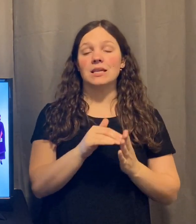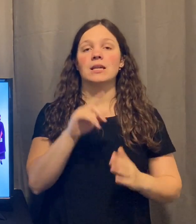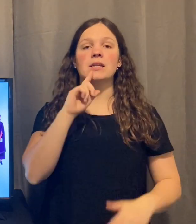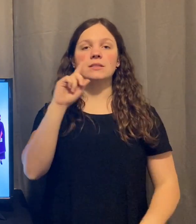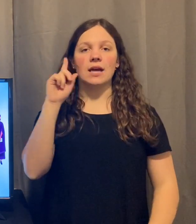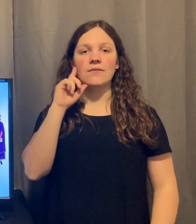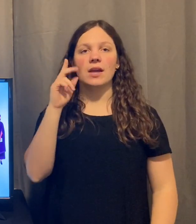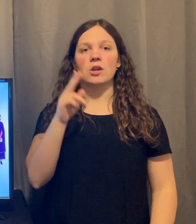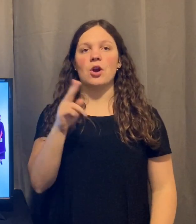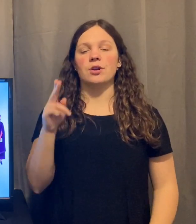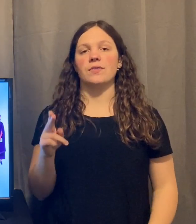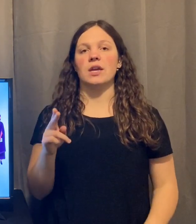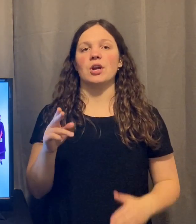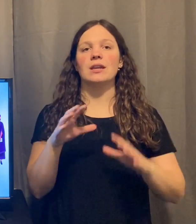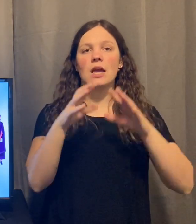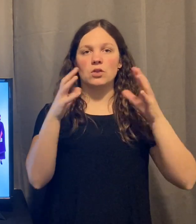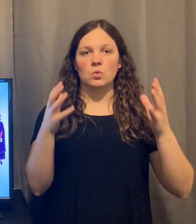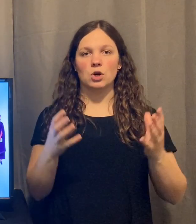million deaf and hard of hearing in the world.